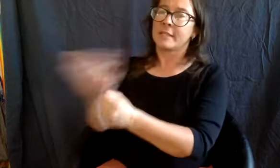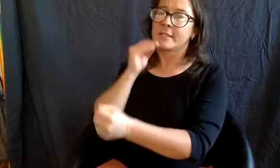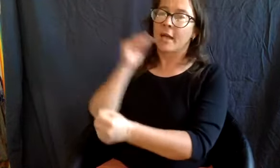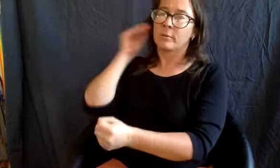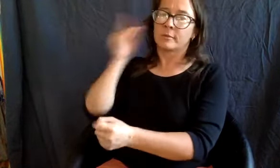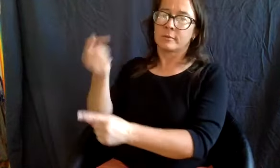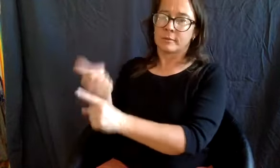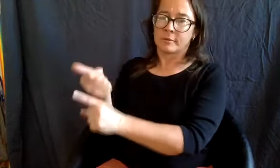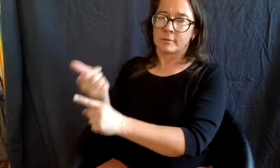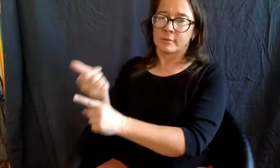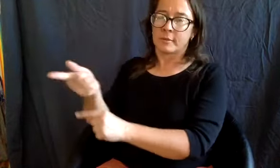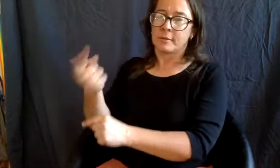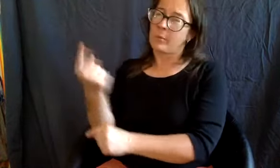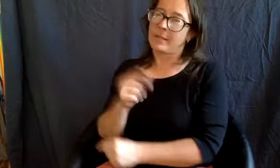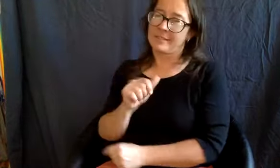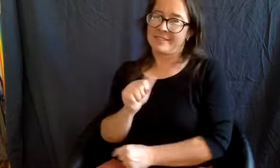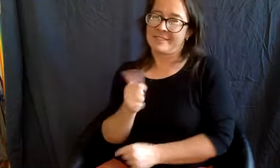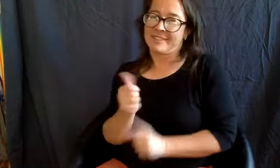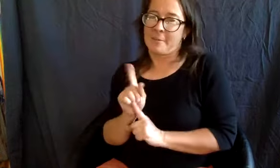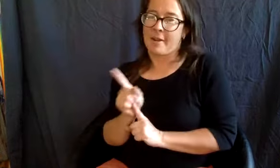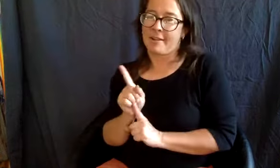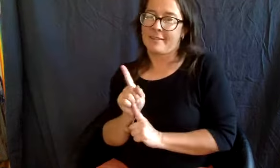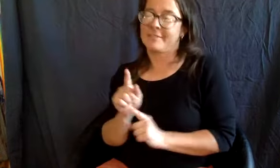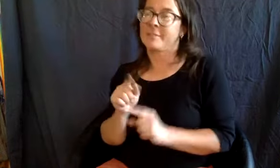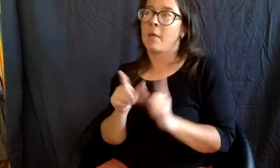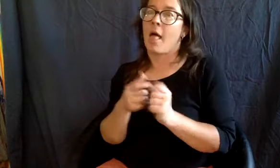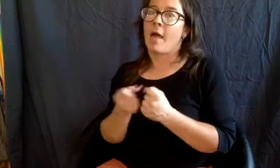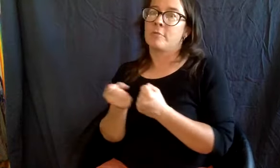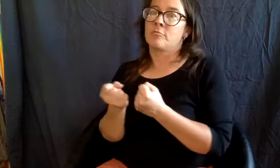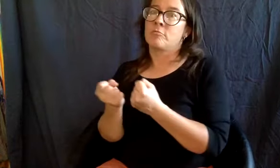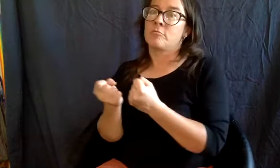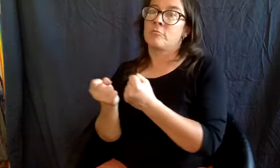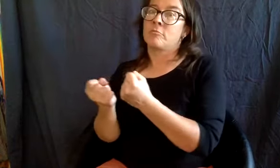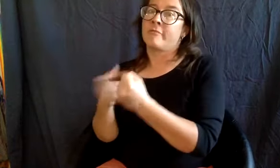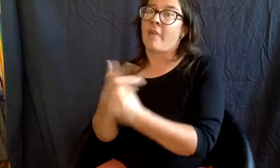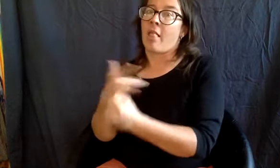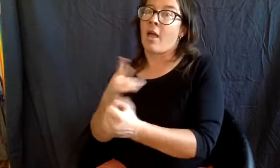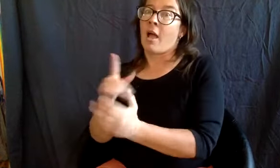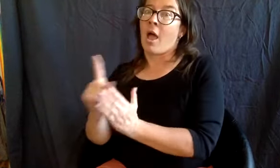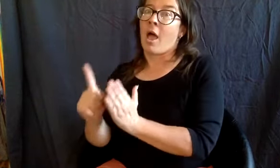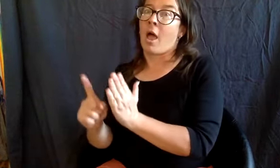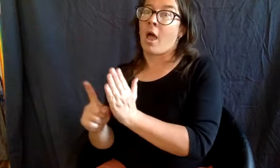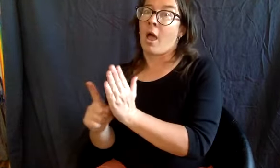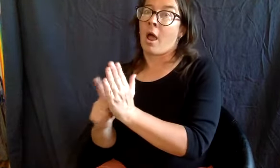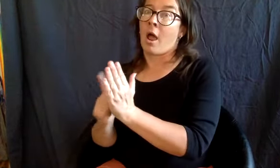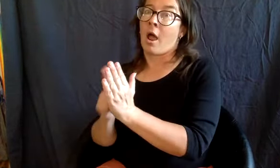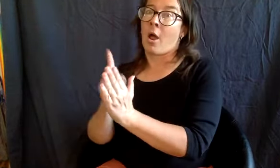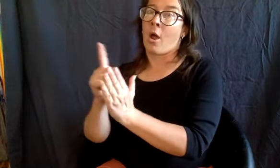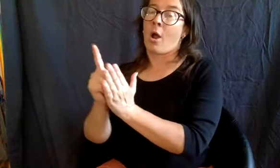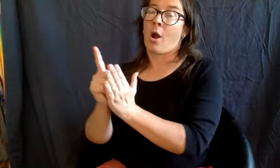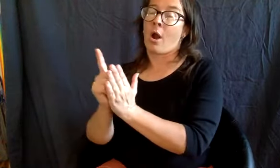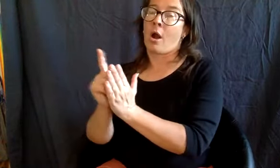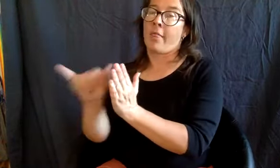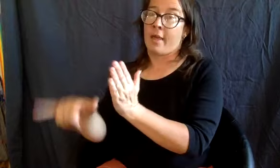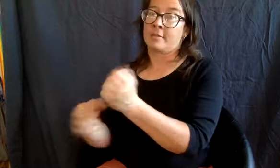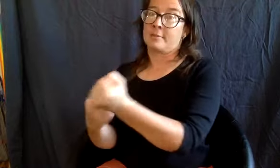help, but I just couldn't get up the courage to do that. But luckily, we hung up, and he called me back about 2 minutes later because he forgot to give me the phone number to